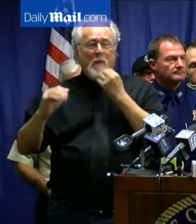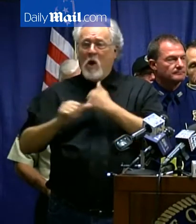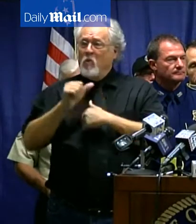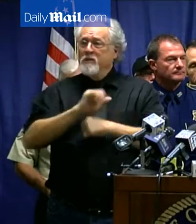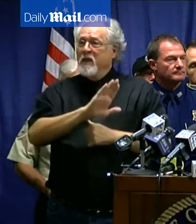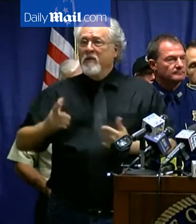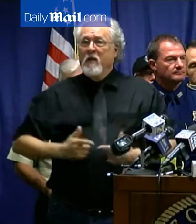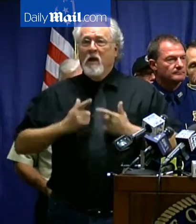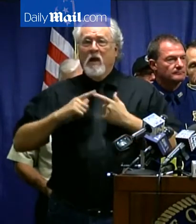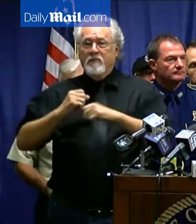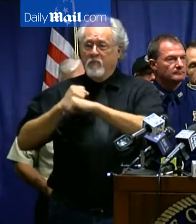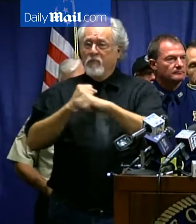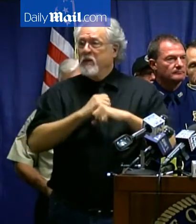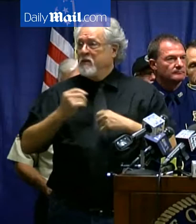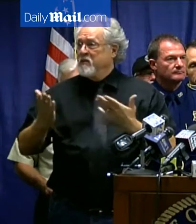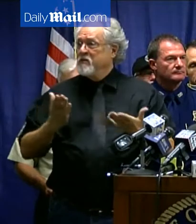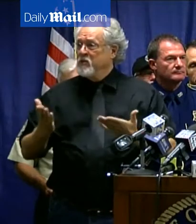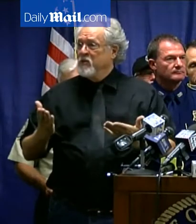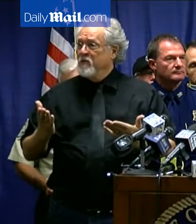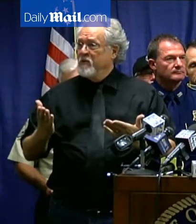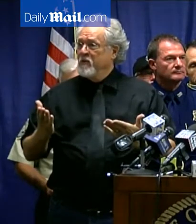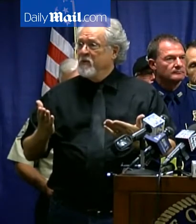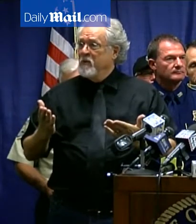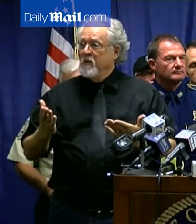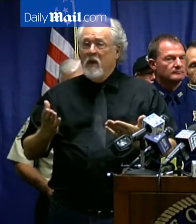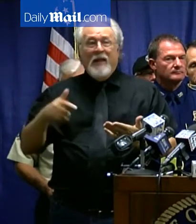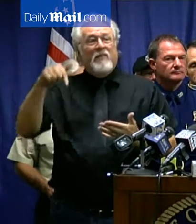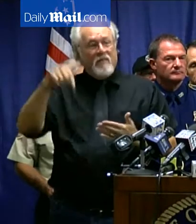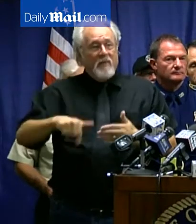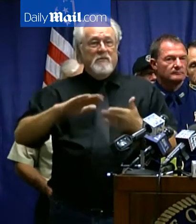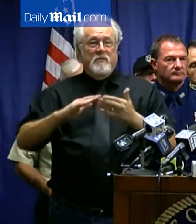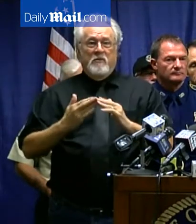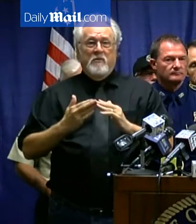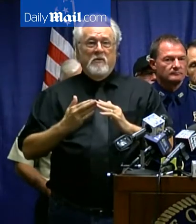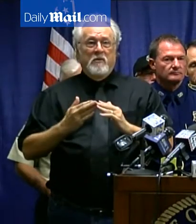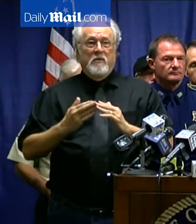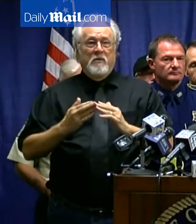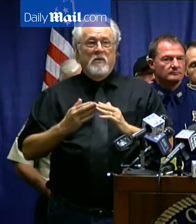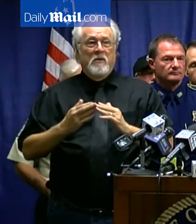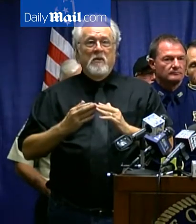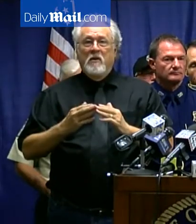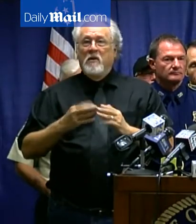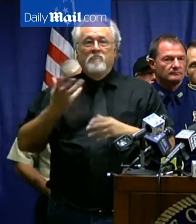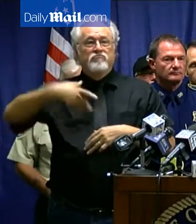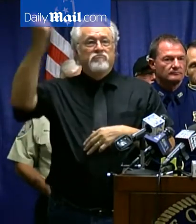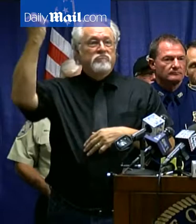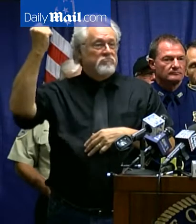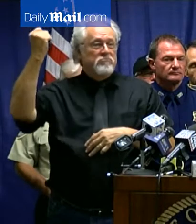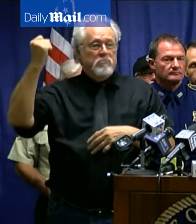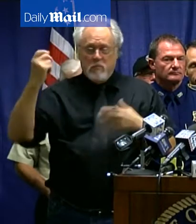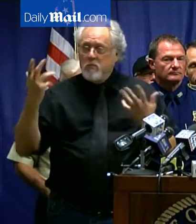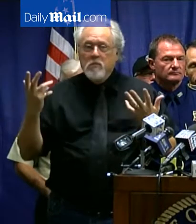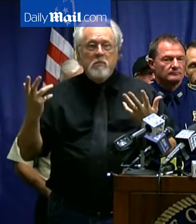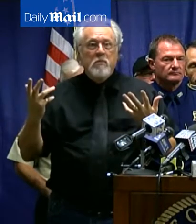risking their lives to protect and serve this community, were taken out the way that they were.